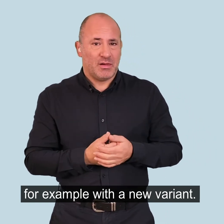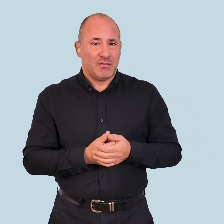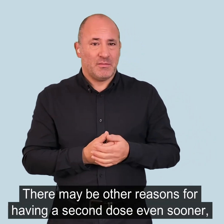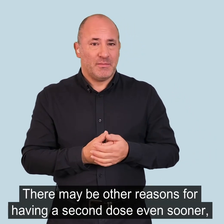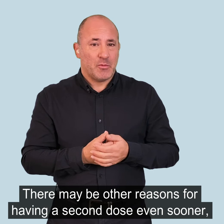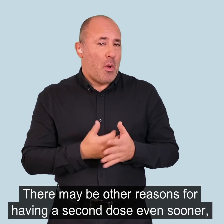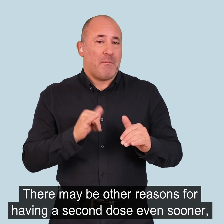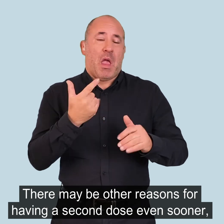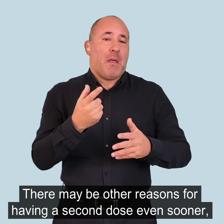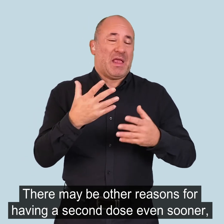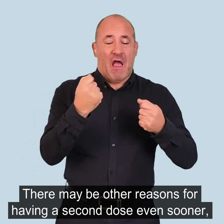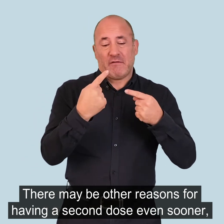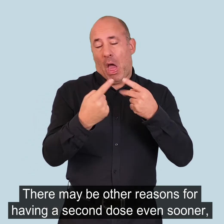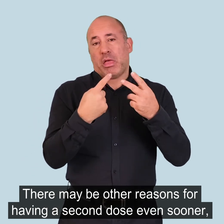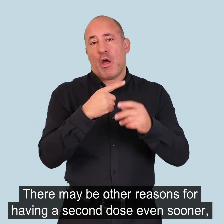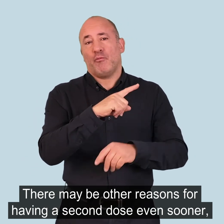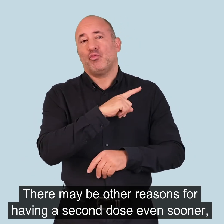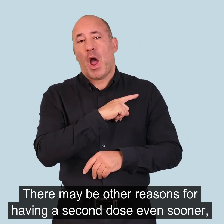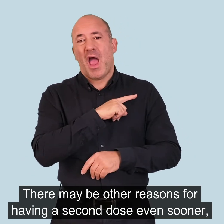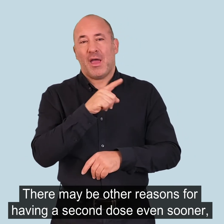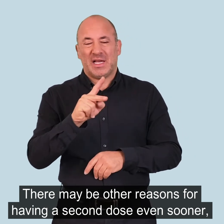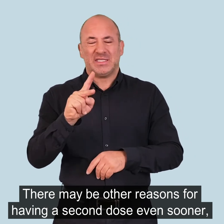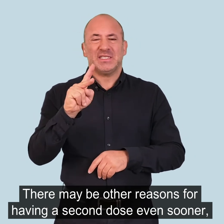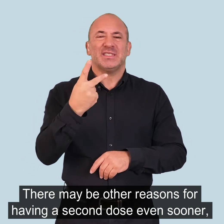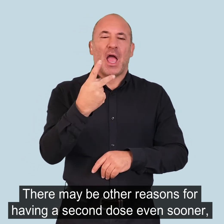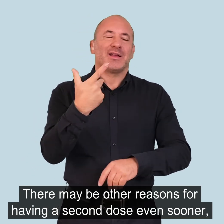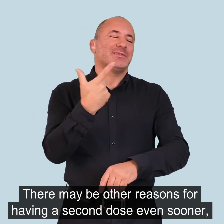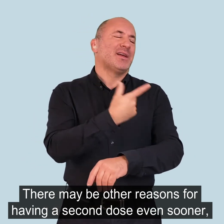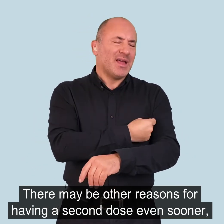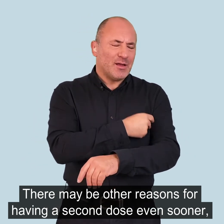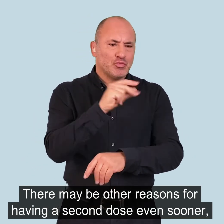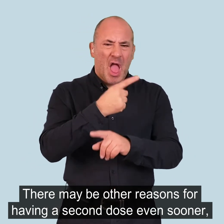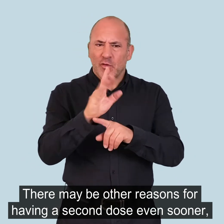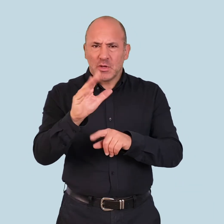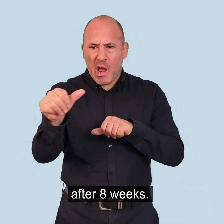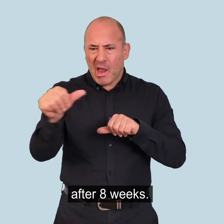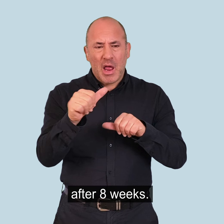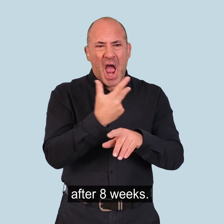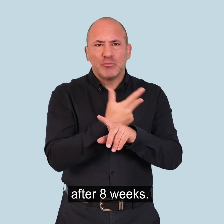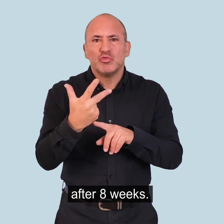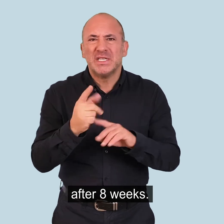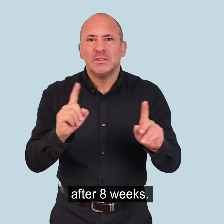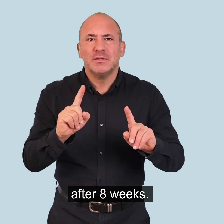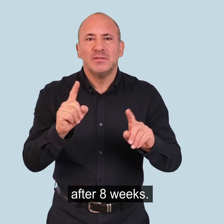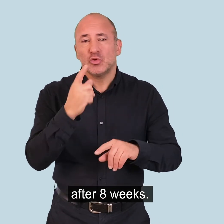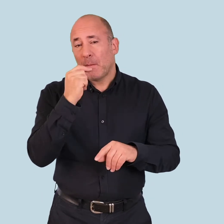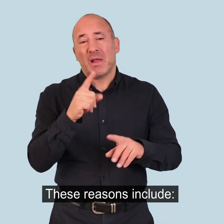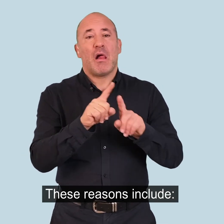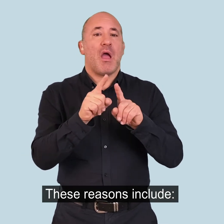There may be other reasons for having a second dose even sooner, after 8 weeks. These